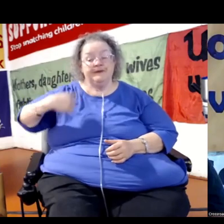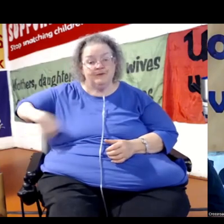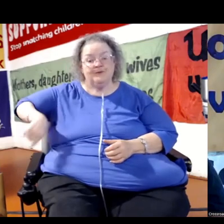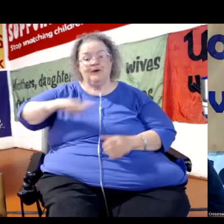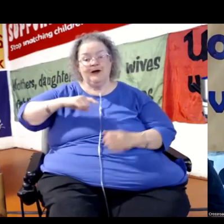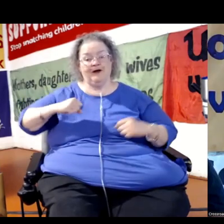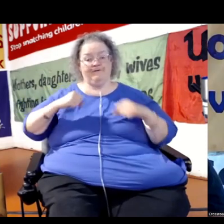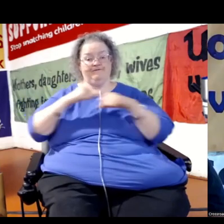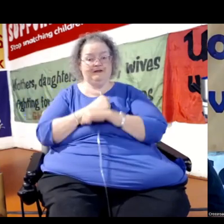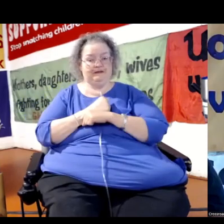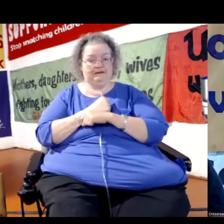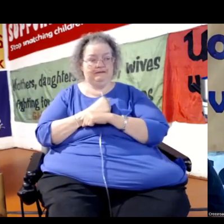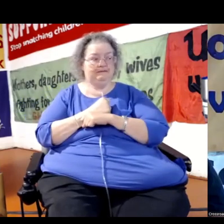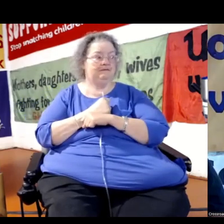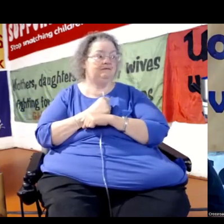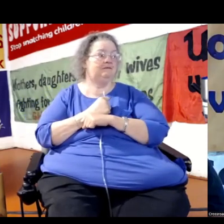So